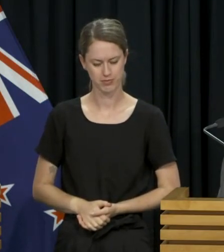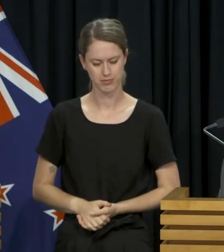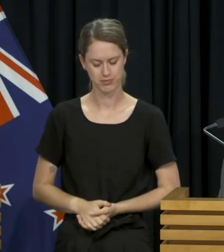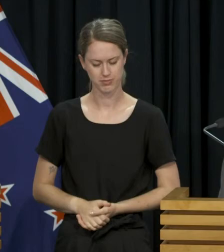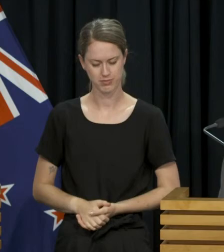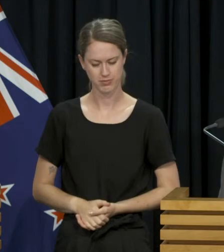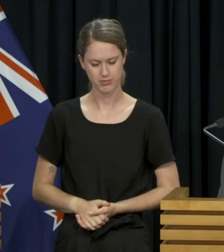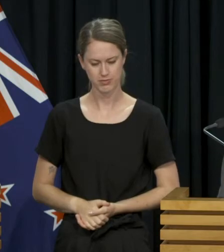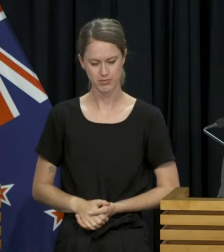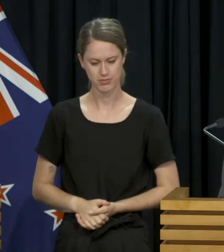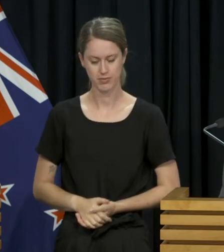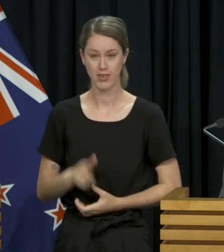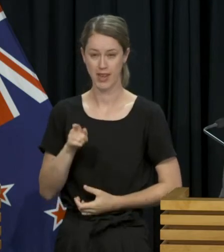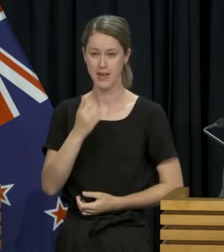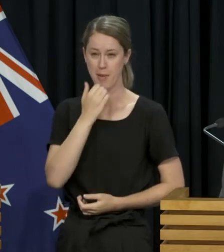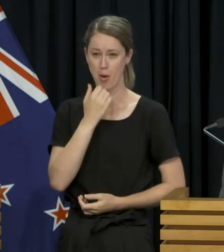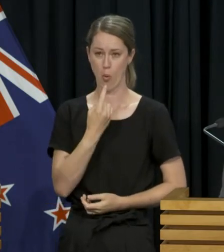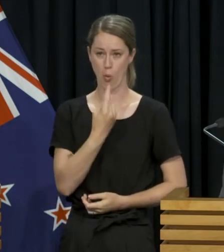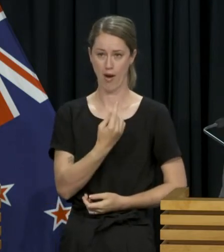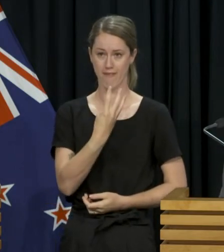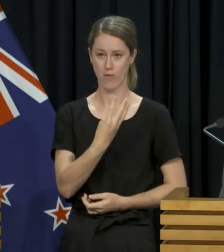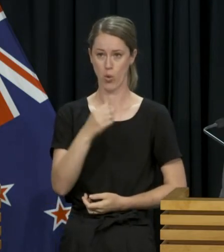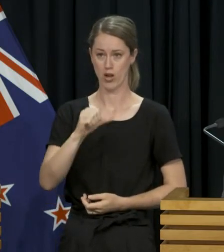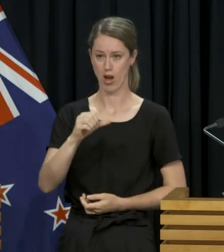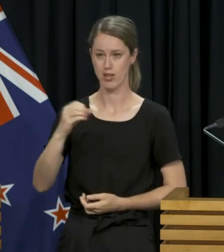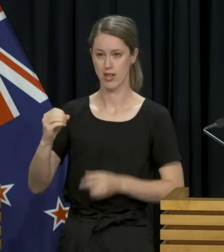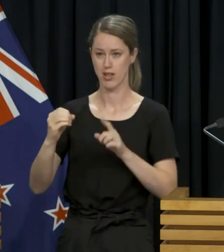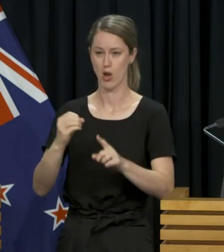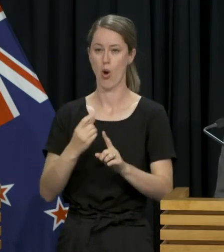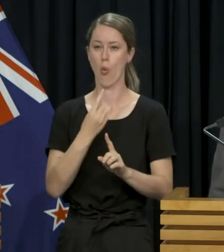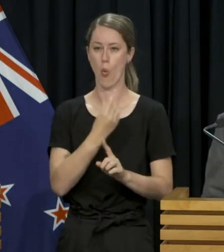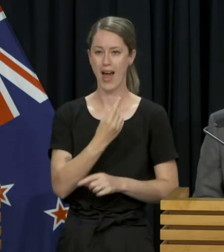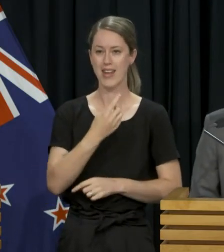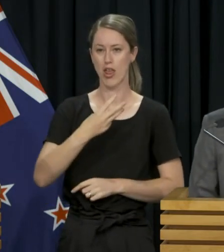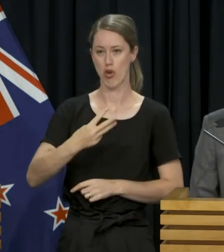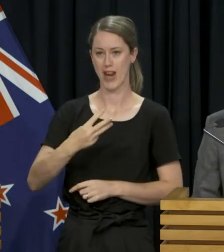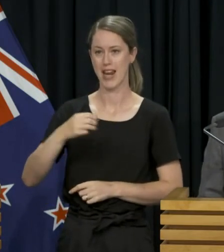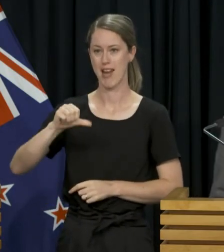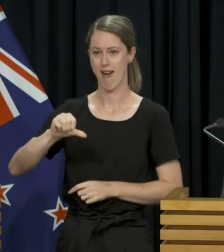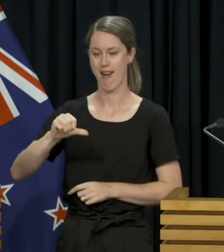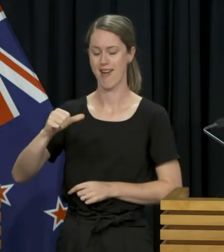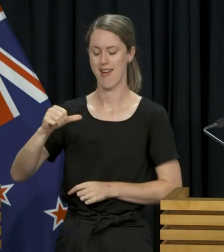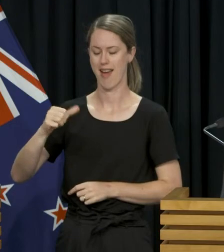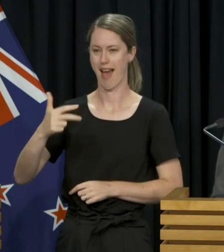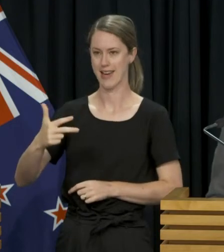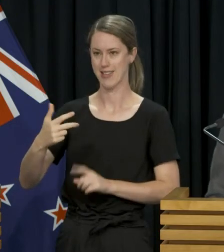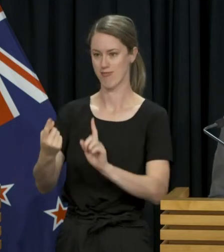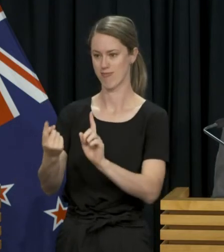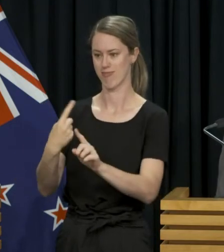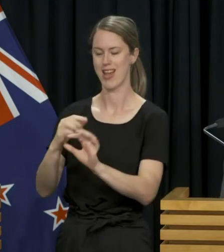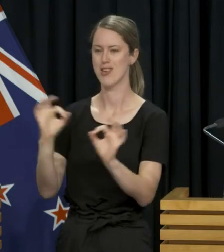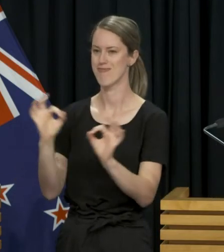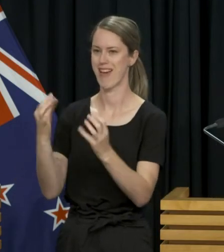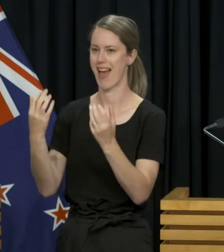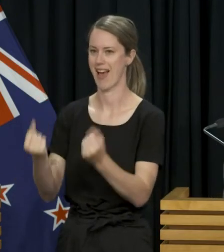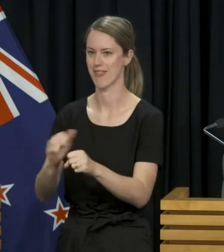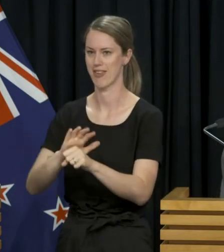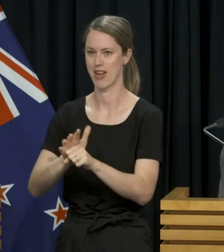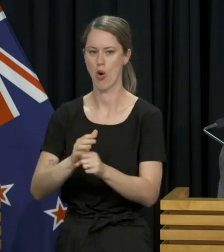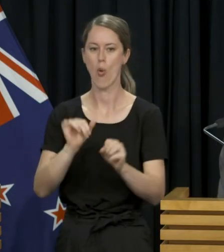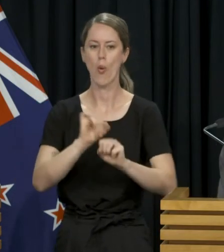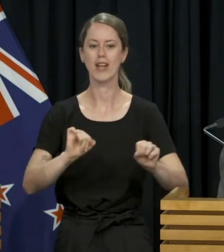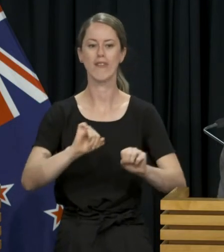Of those 1,490, 1,398 have returned negative results, and there are 91 results still to